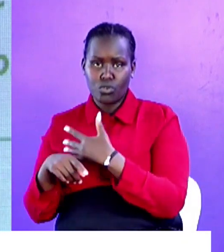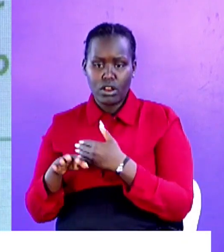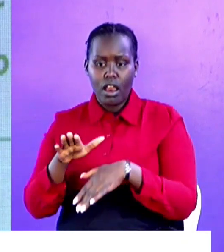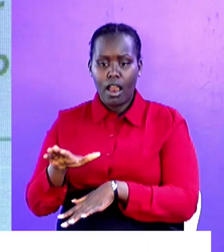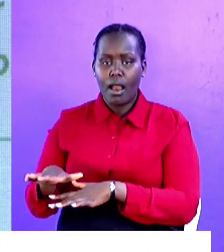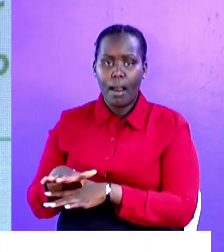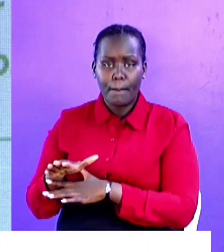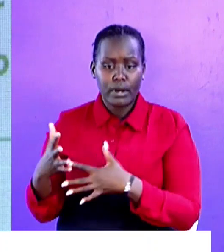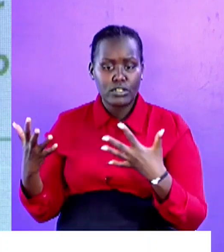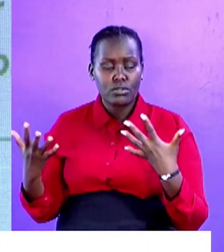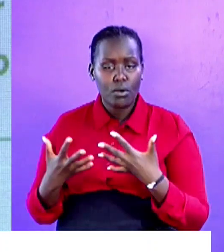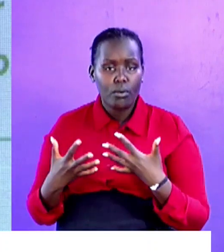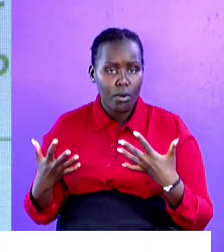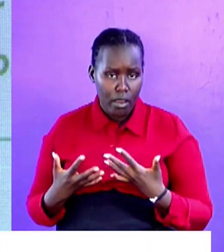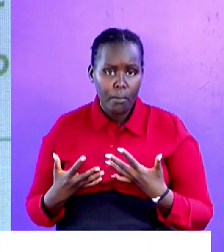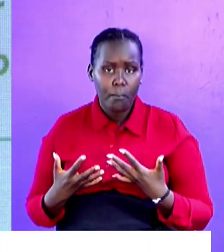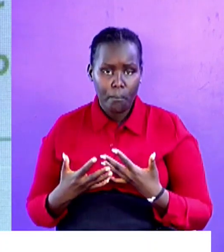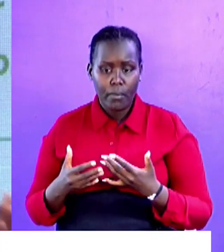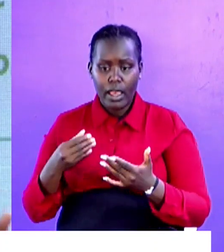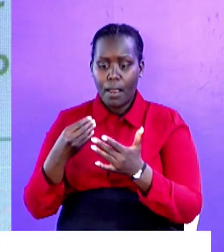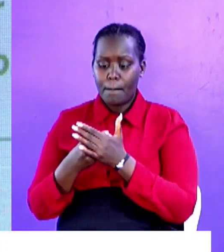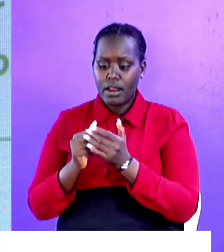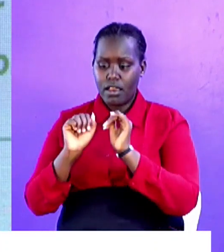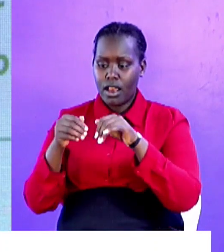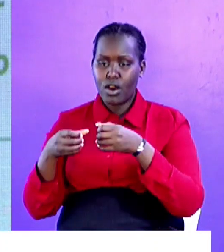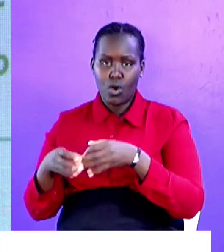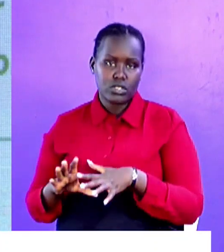place where their money could be lost.